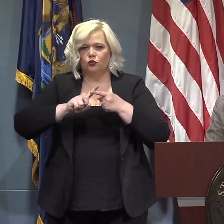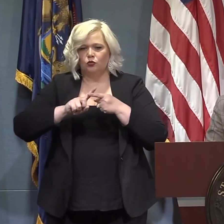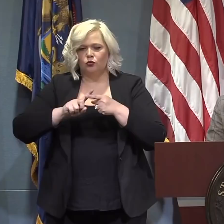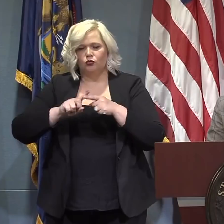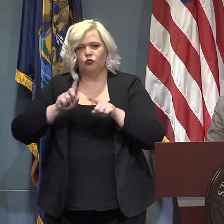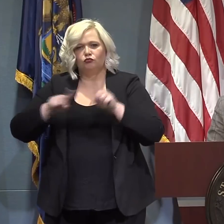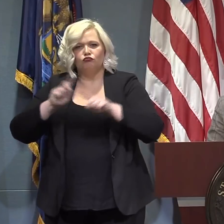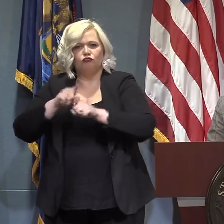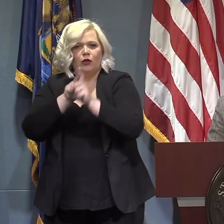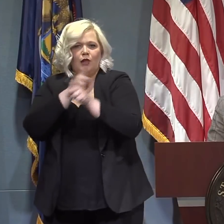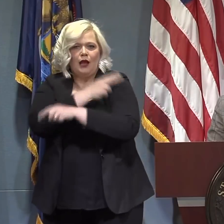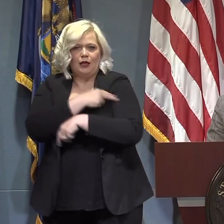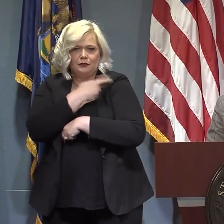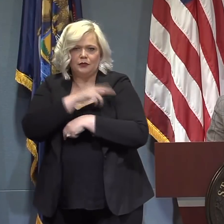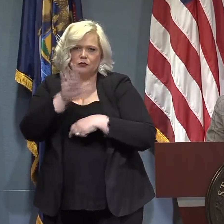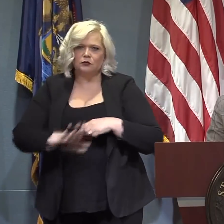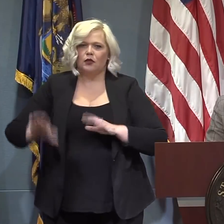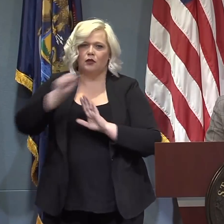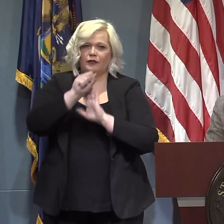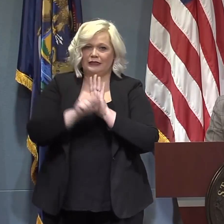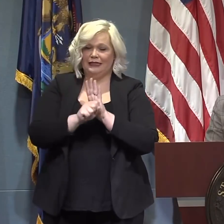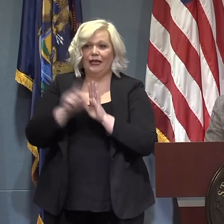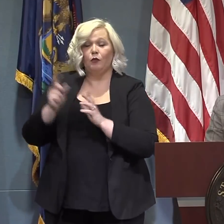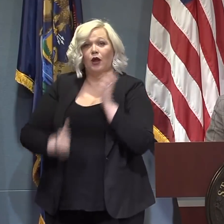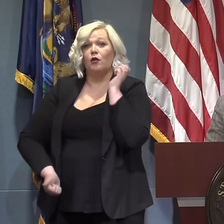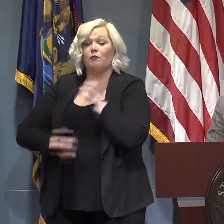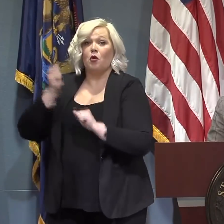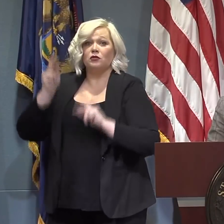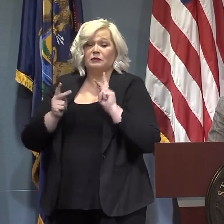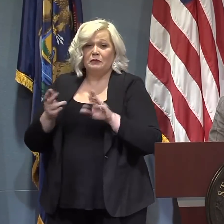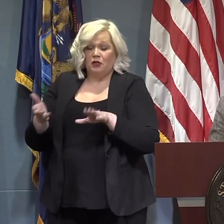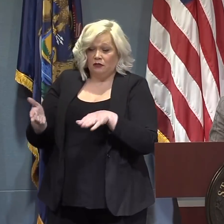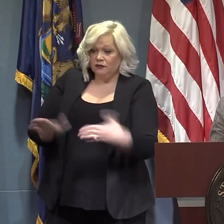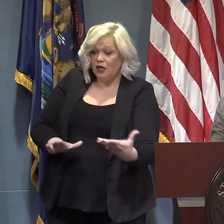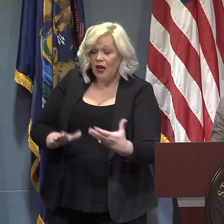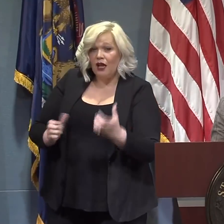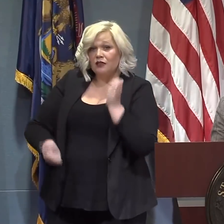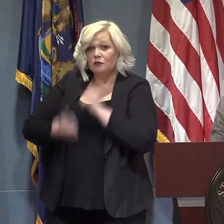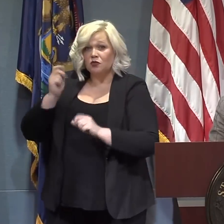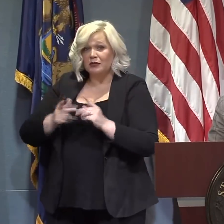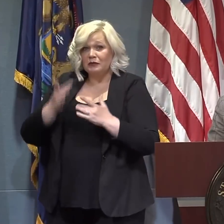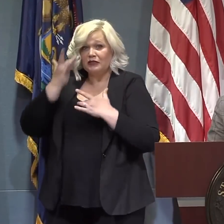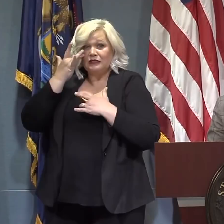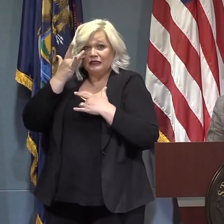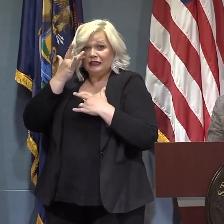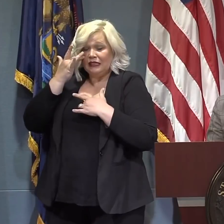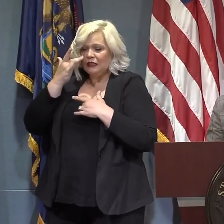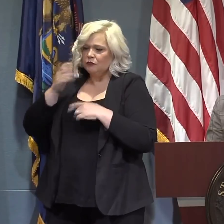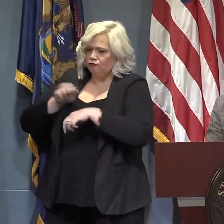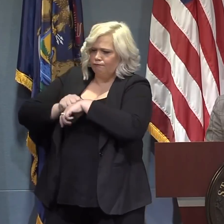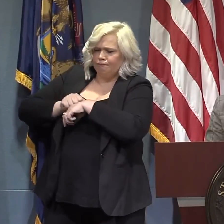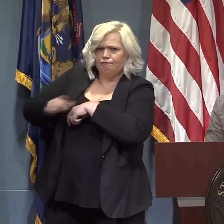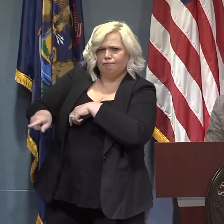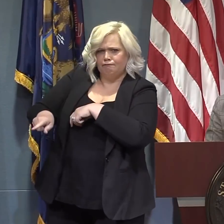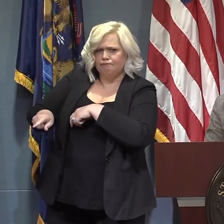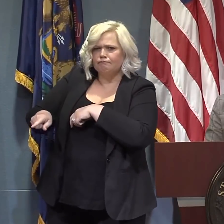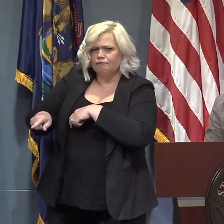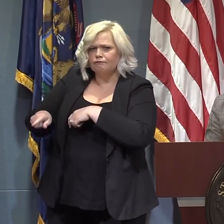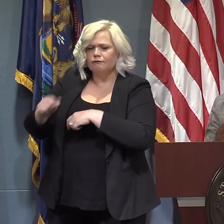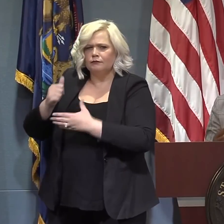of hospitals across the state that have seen the largest burden of deaths from this disease and the sickest